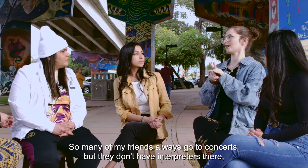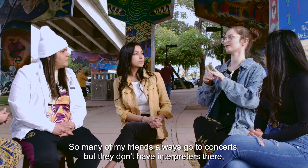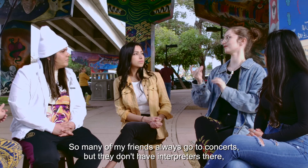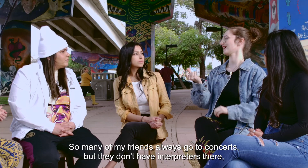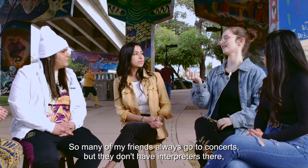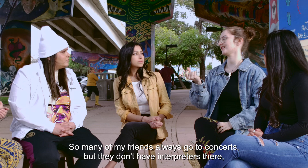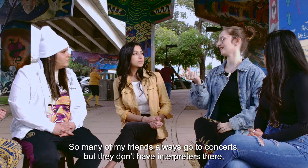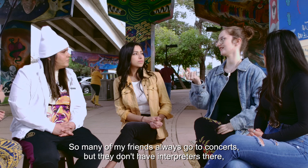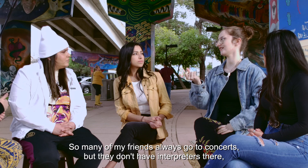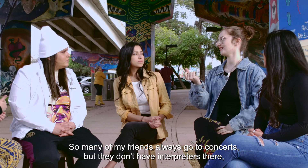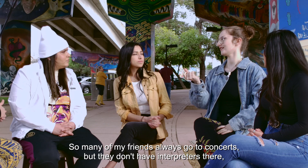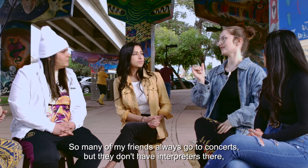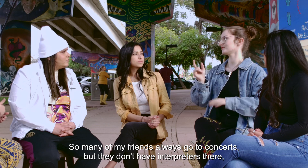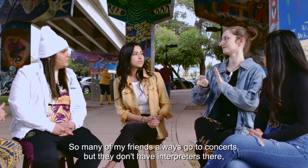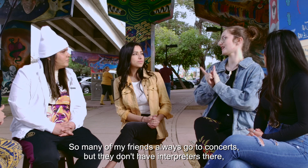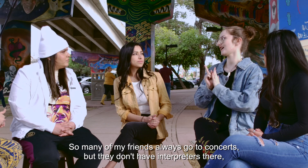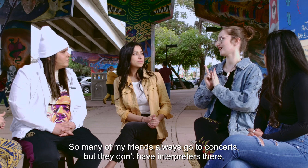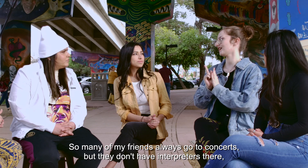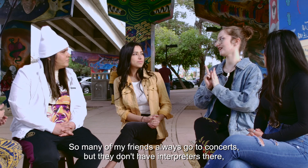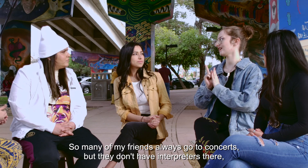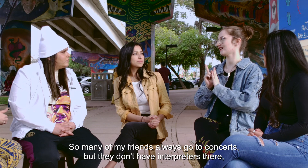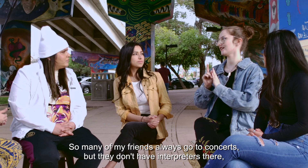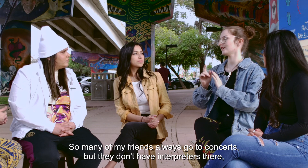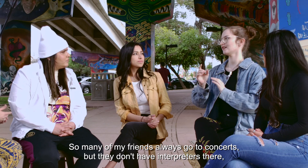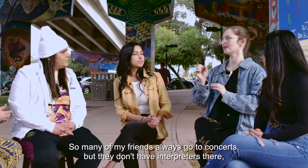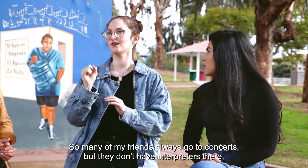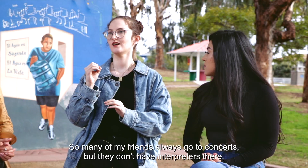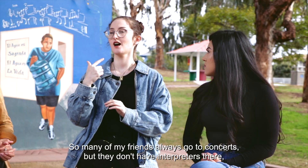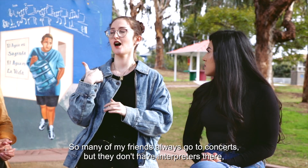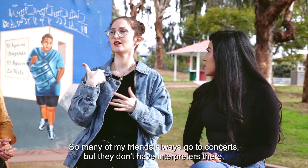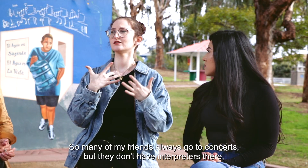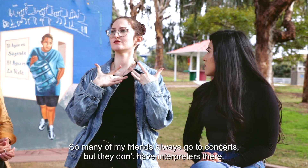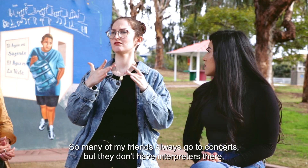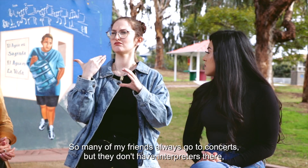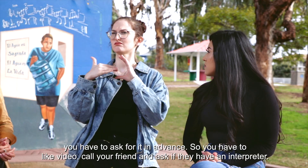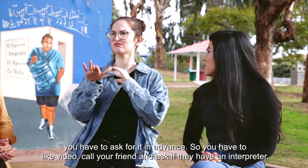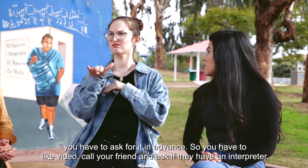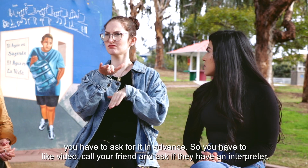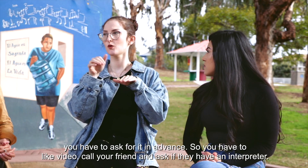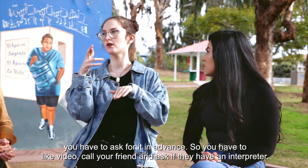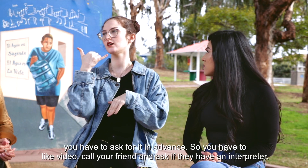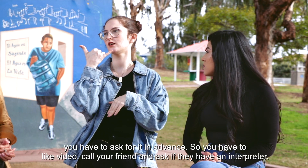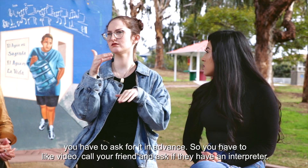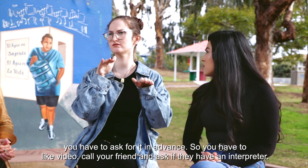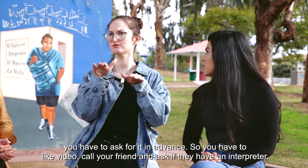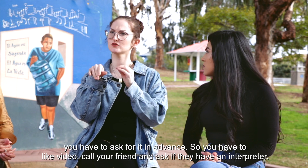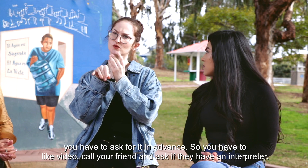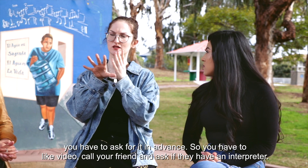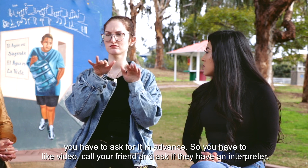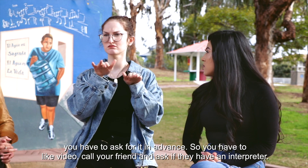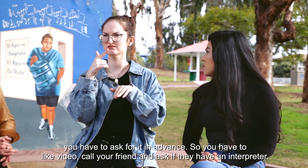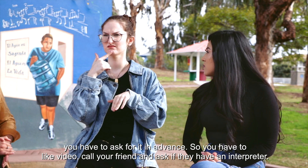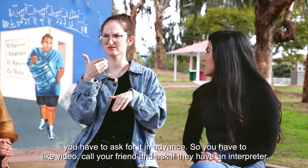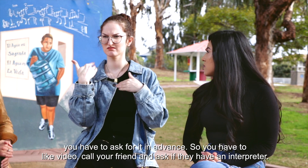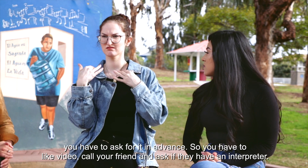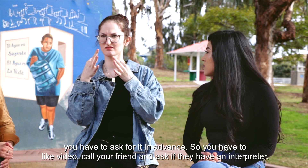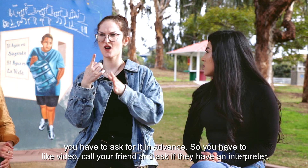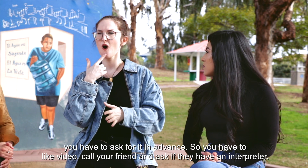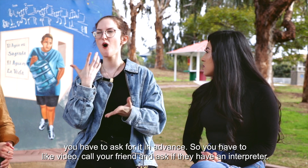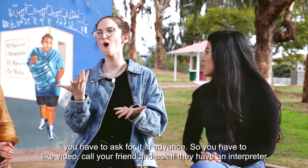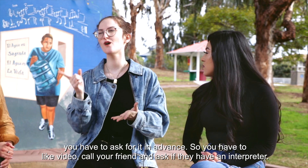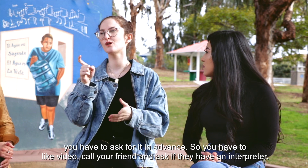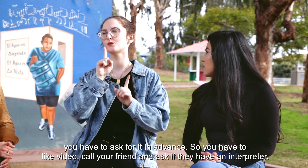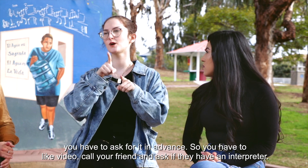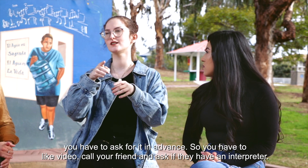So many of my friends always go to concerts, but they don't have interpreters there. You have to ask for in advance. So you